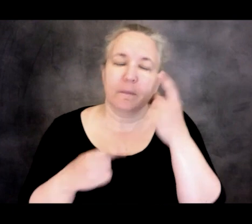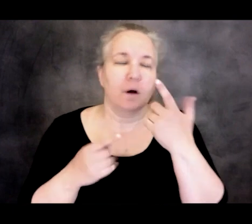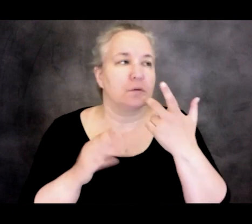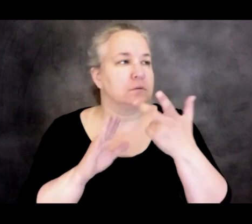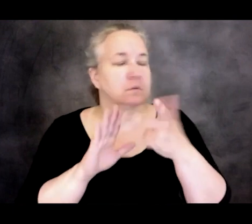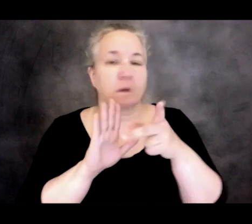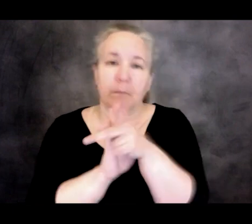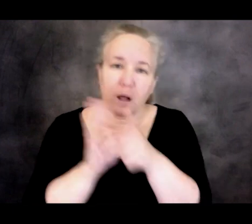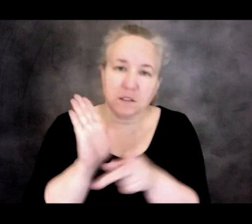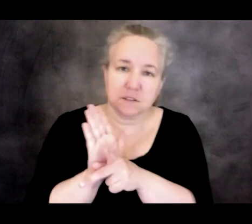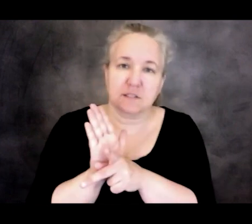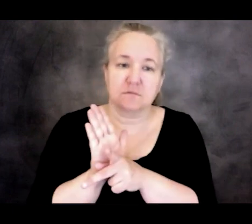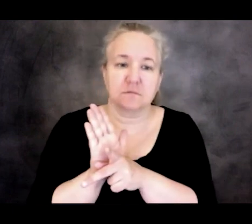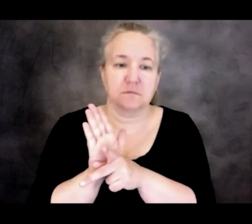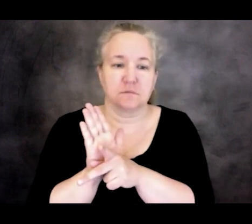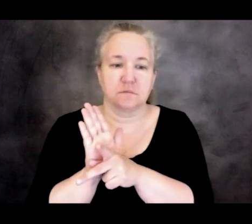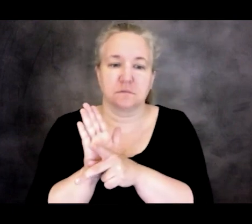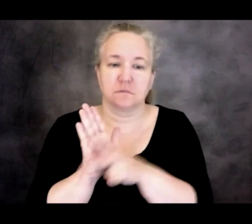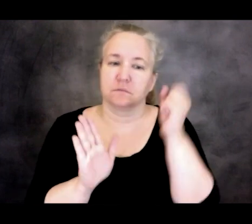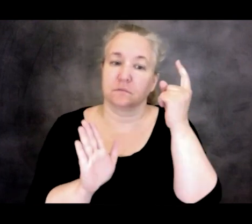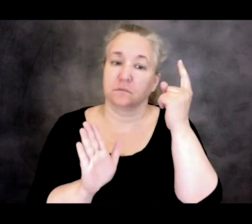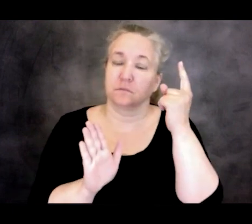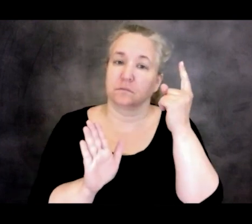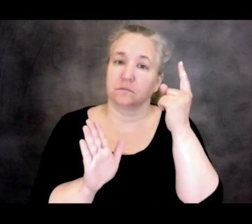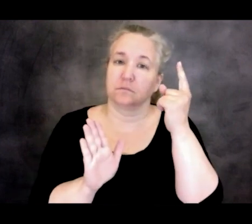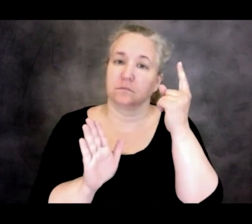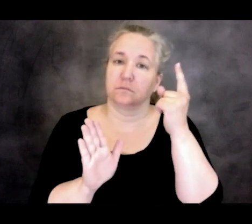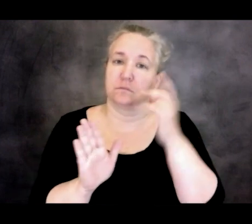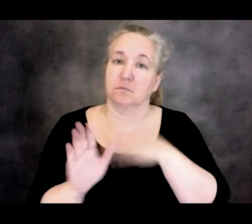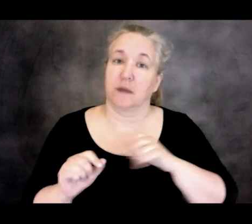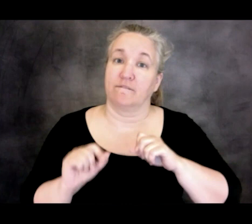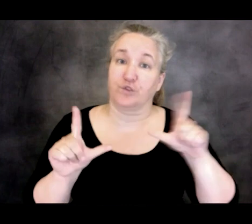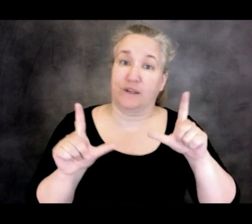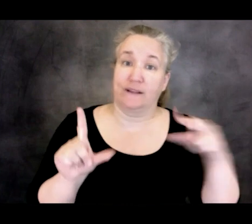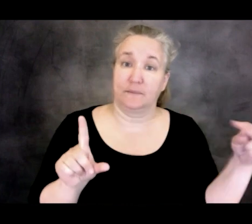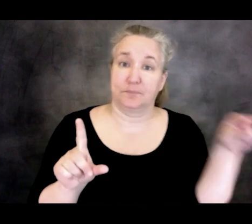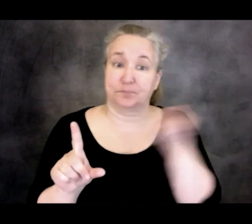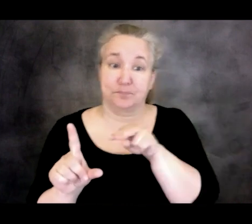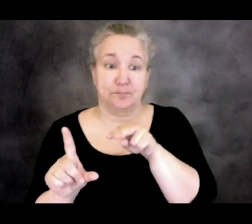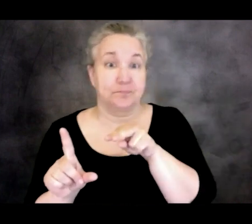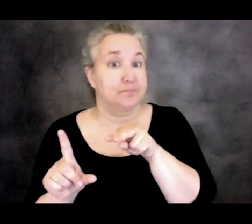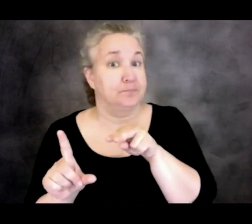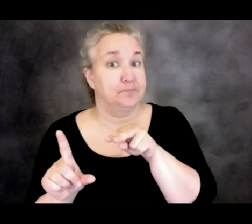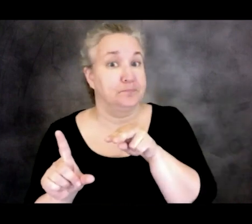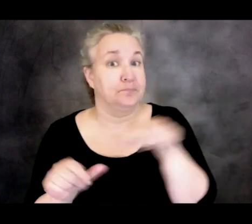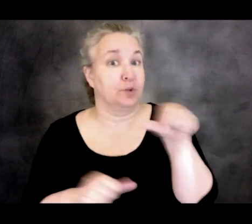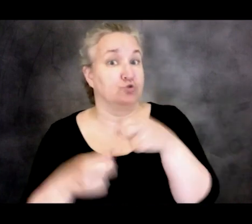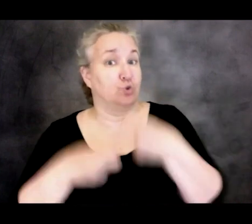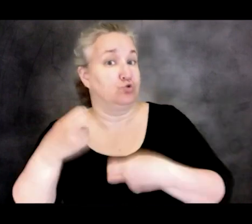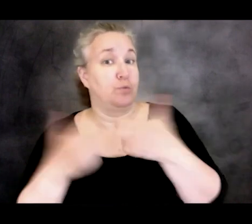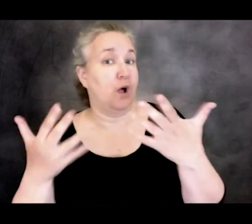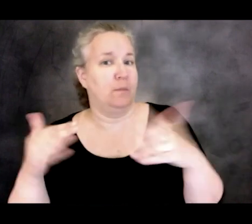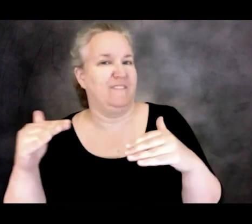and I'm coming here from a frame of a social problem of